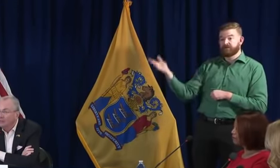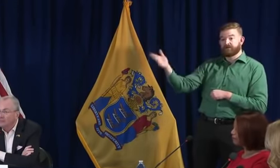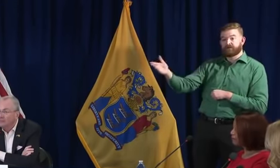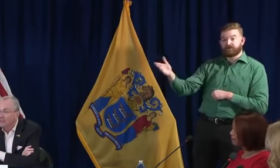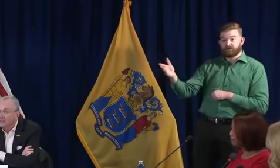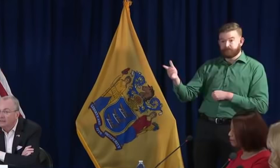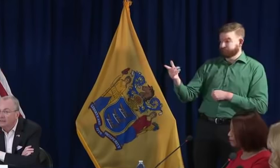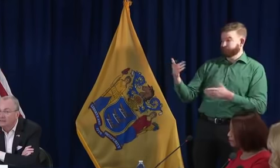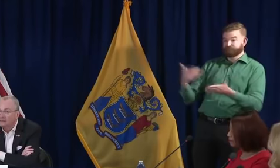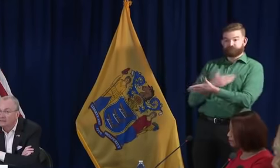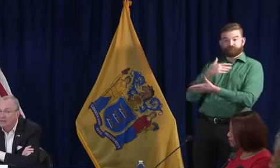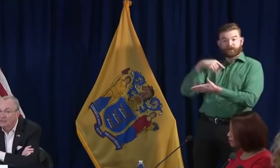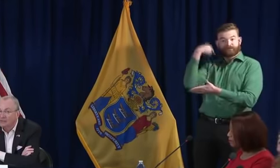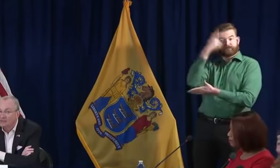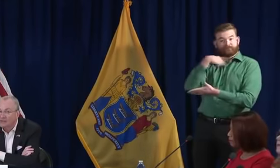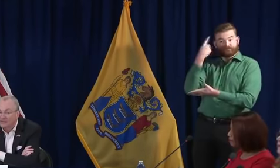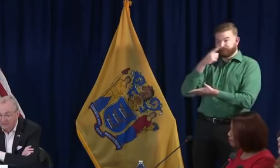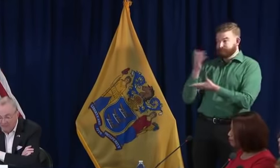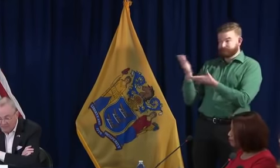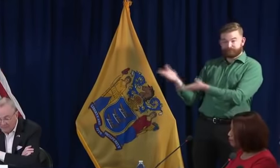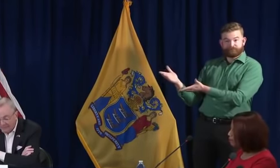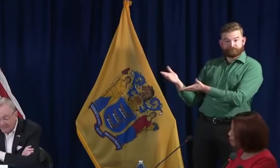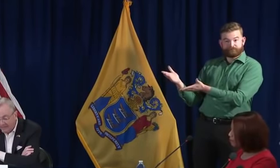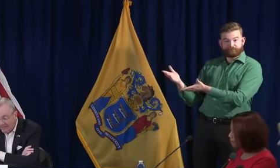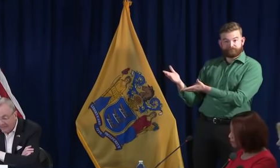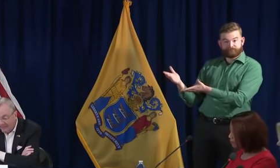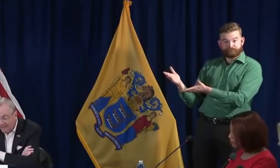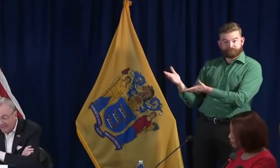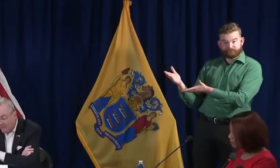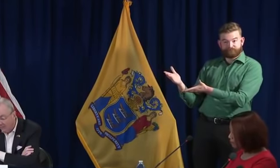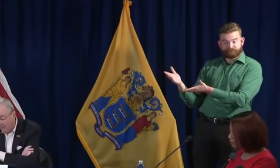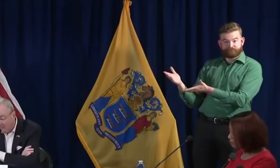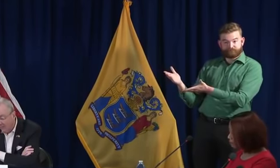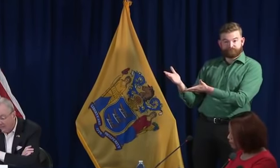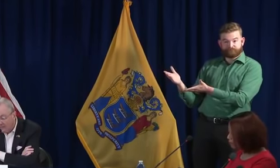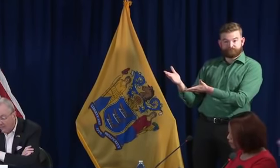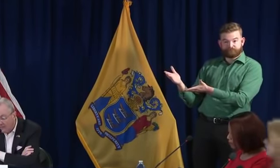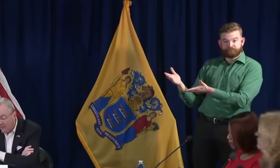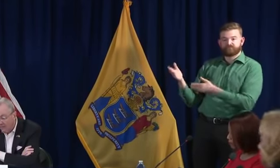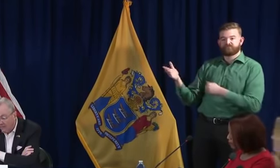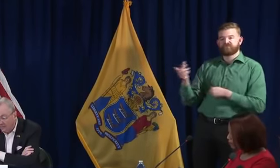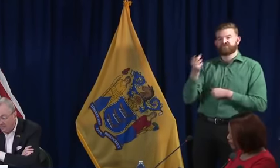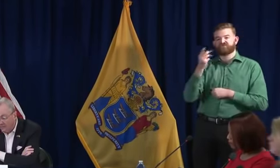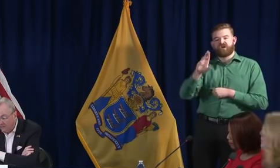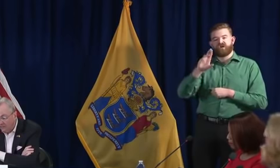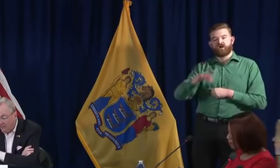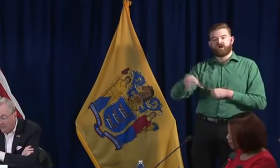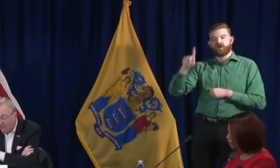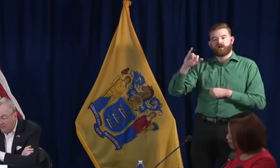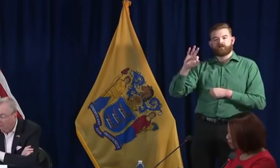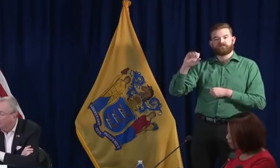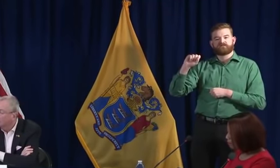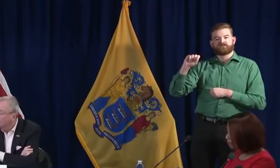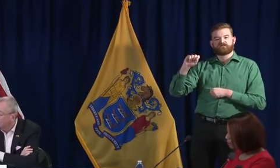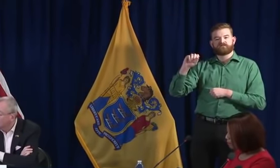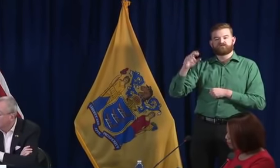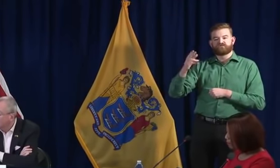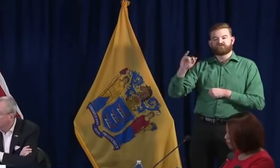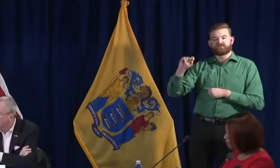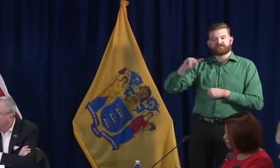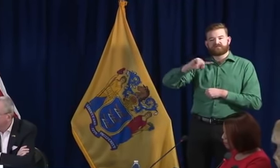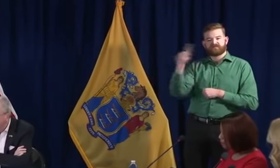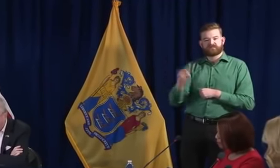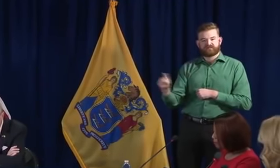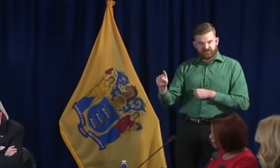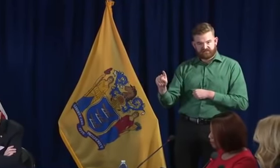these conferences that have involved me, Dr. Ed Lifshitz, Medical Director, Communicable Disease Services inside